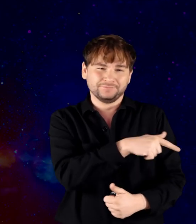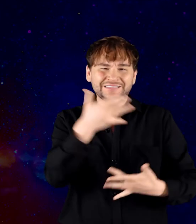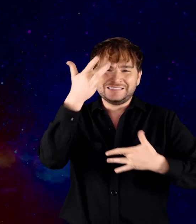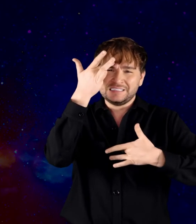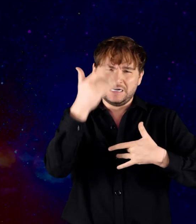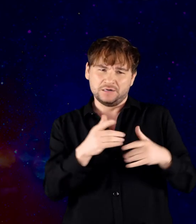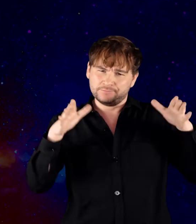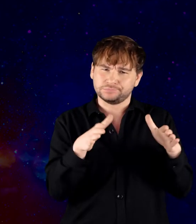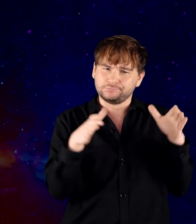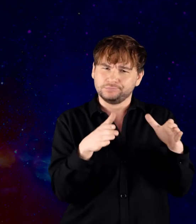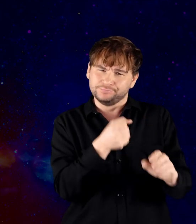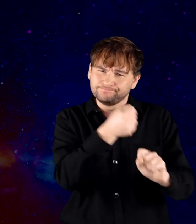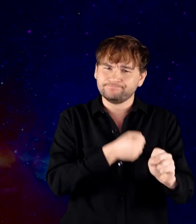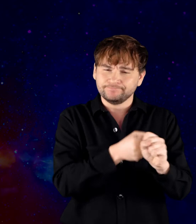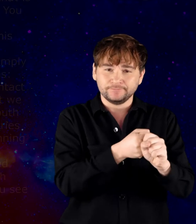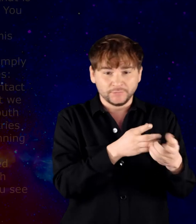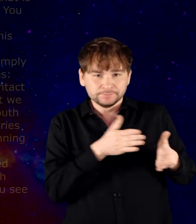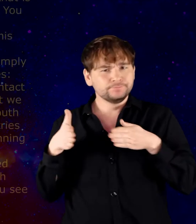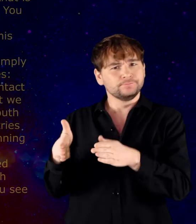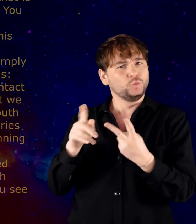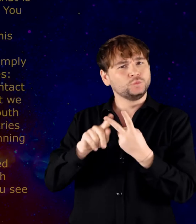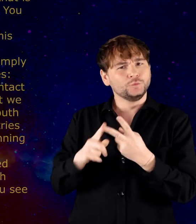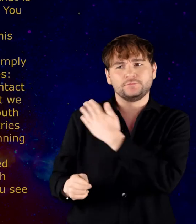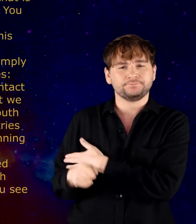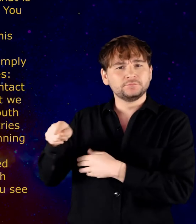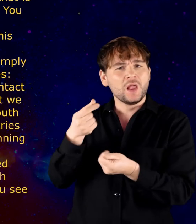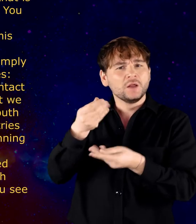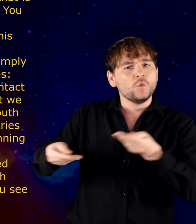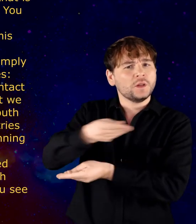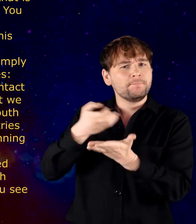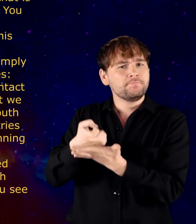economy from deteriorating so much? Well, that's not my